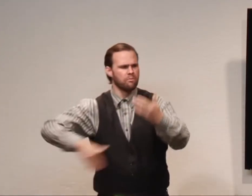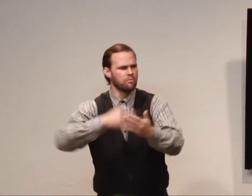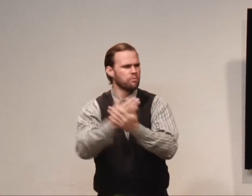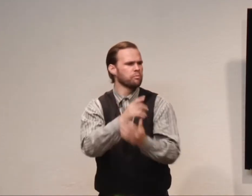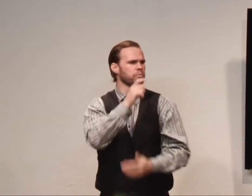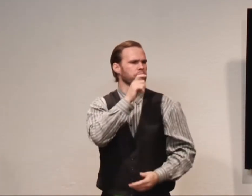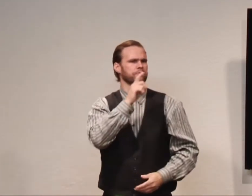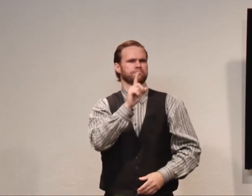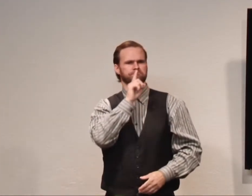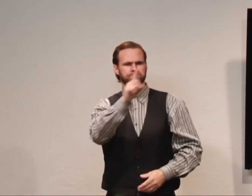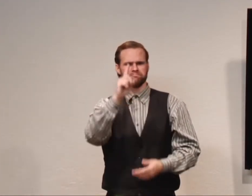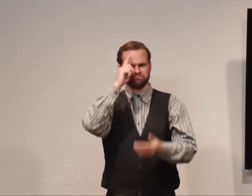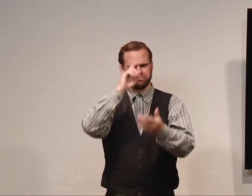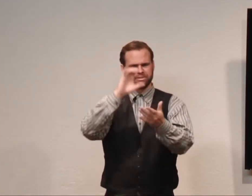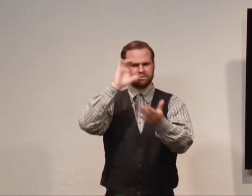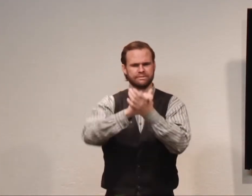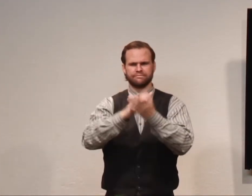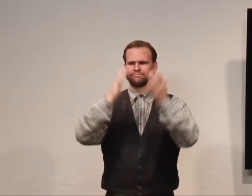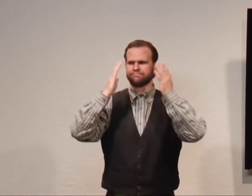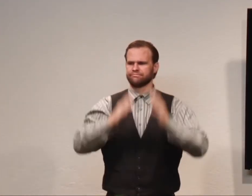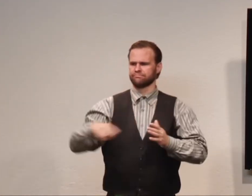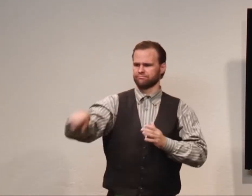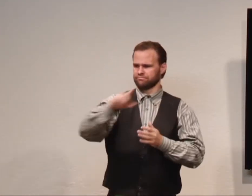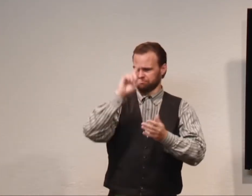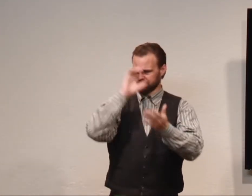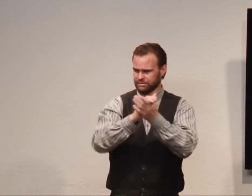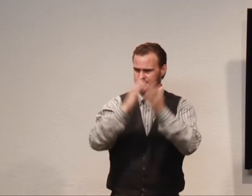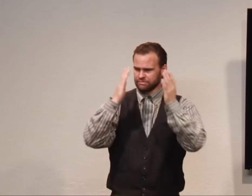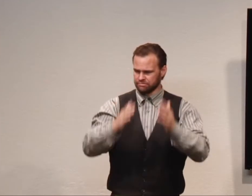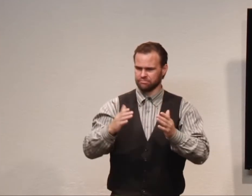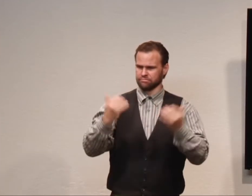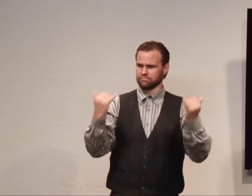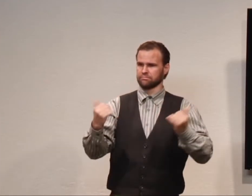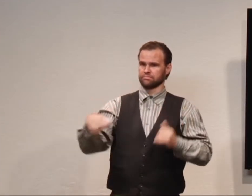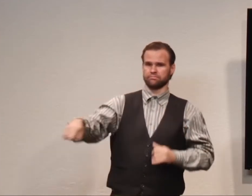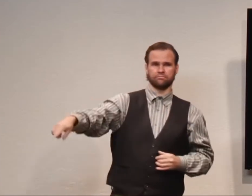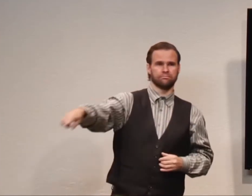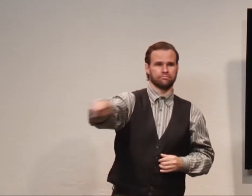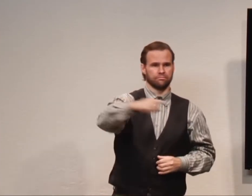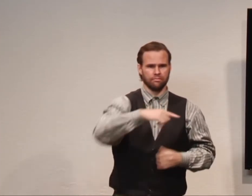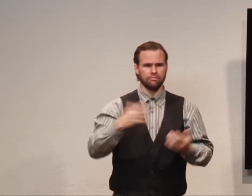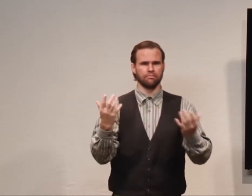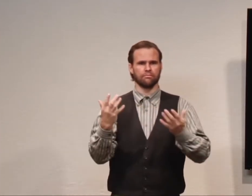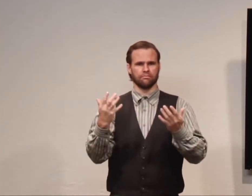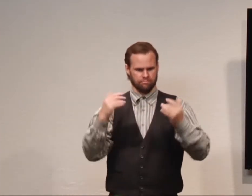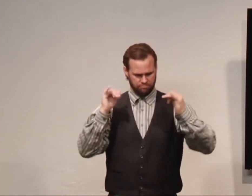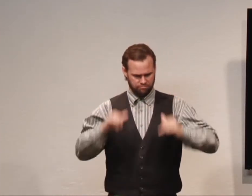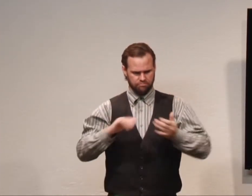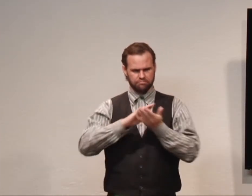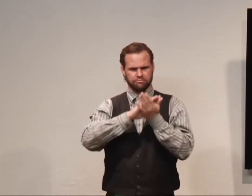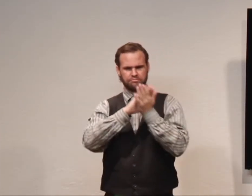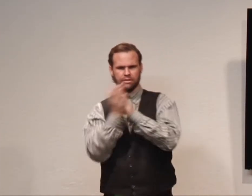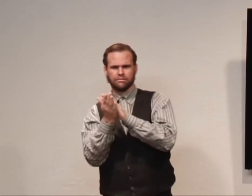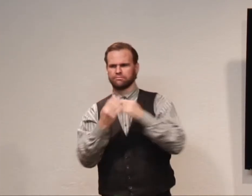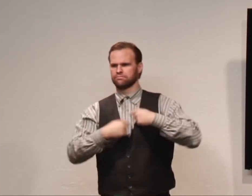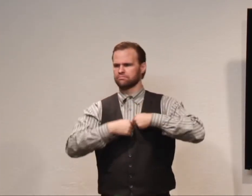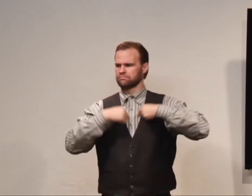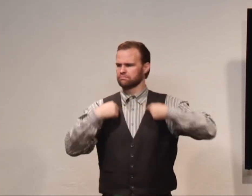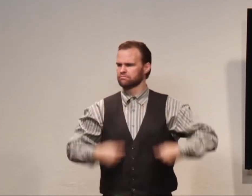priesthood applies to all true believers. So, for those of